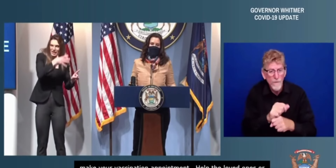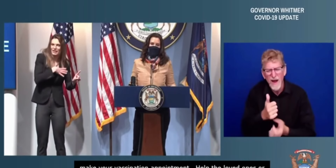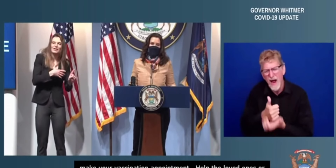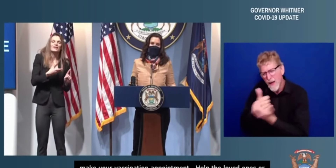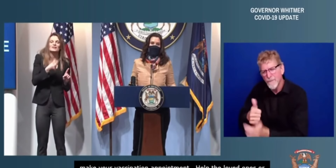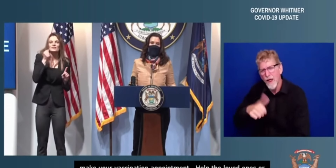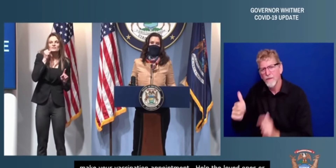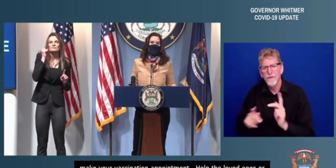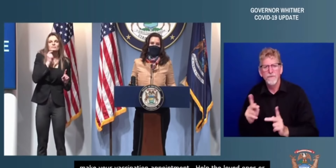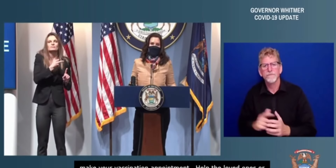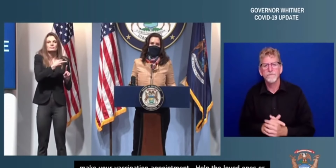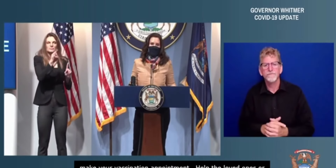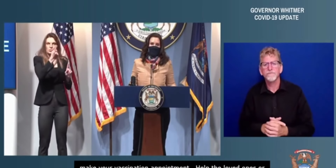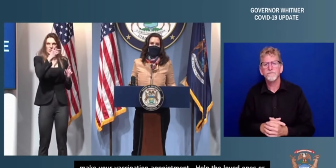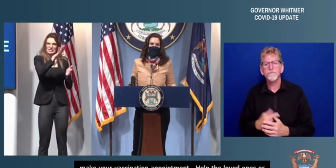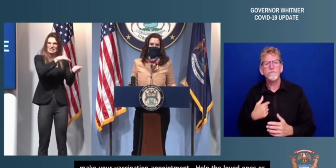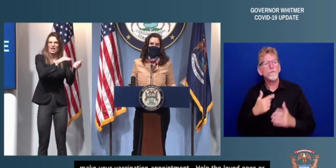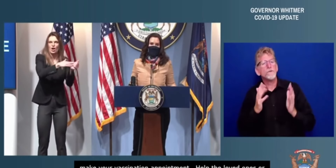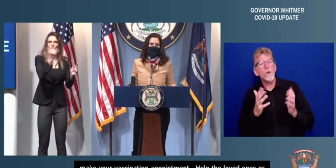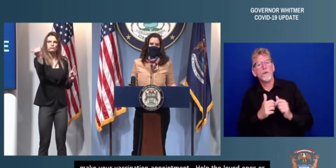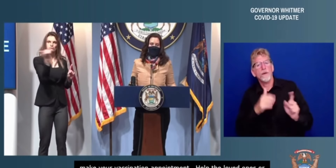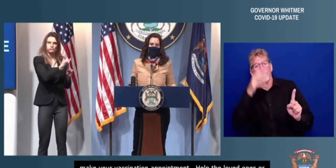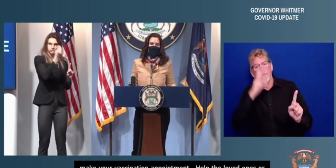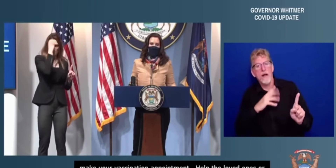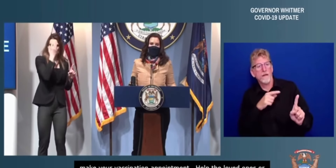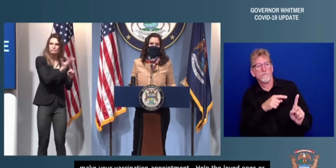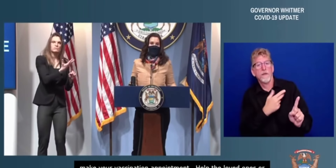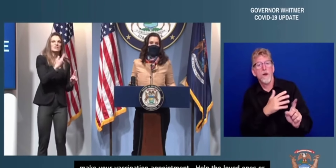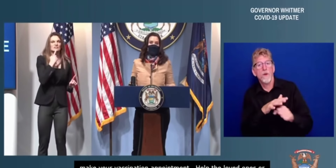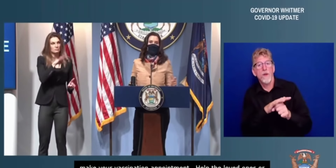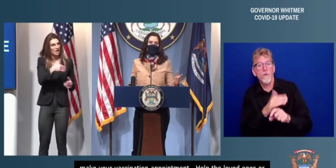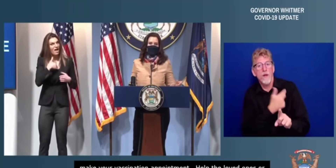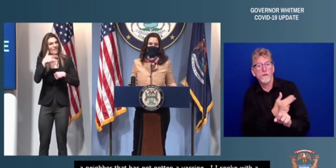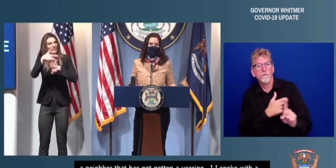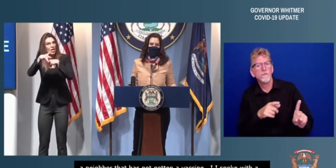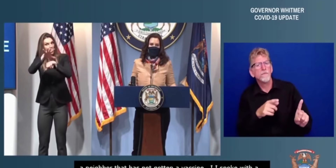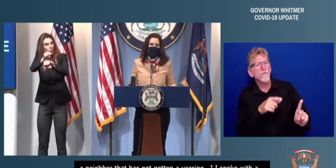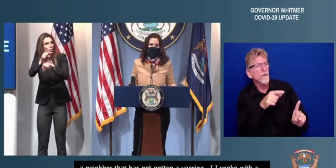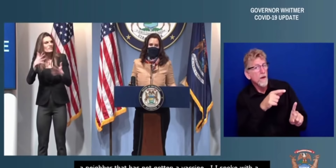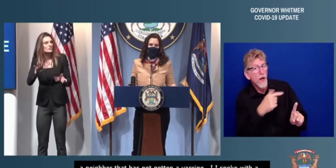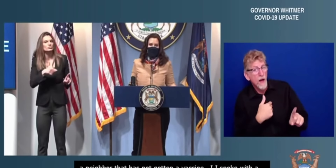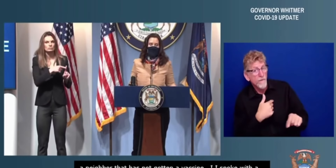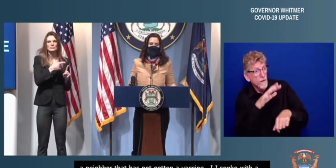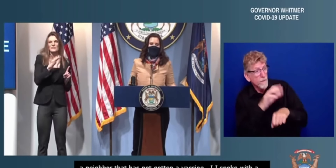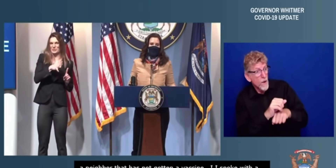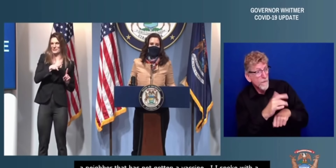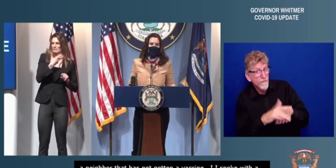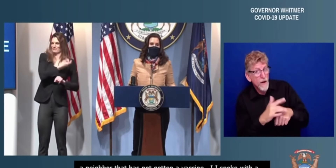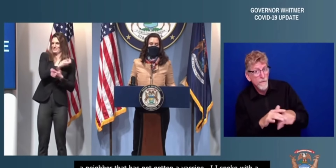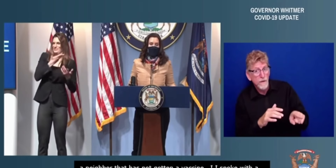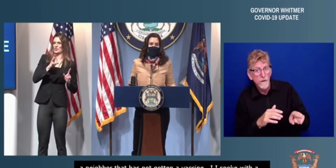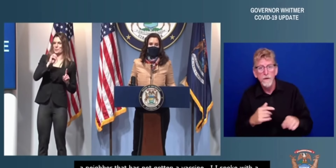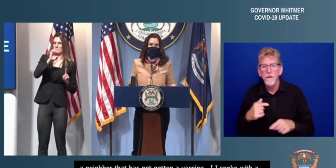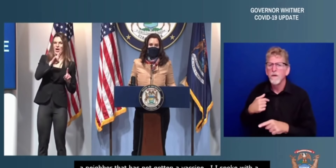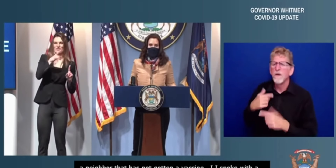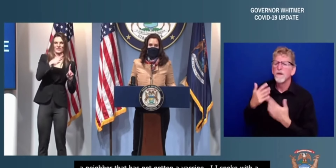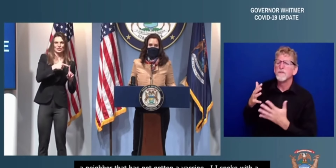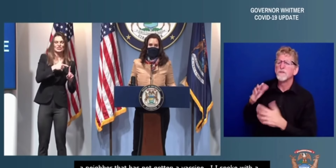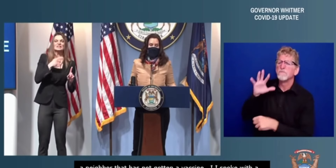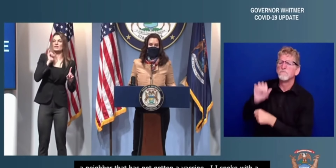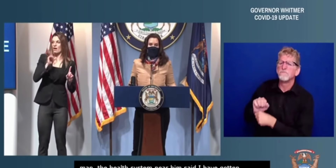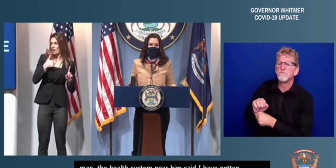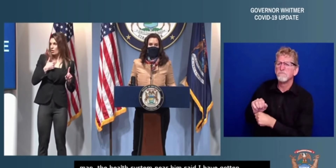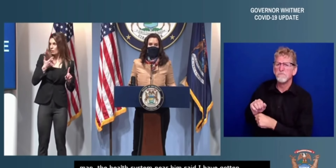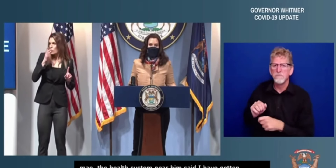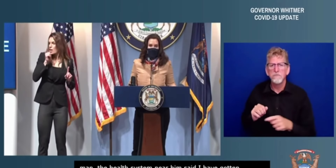health system near him called him and said, we've got some appointments, and he had already obtained one through Meyer. And so he actually went next door and